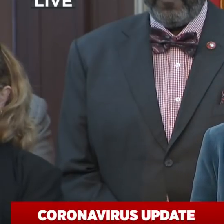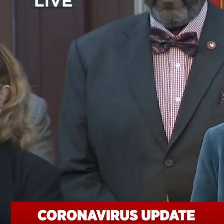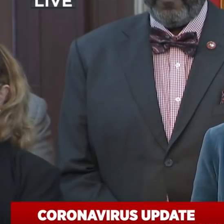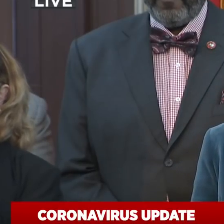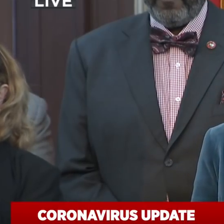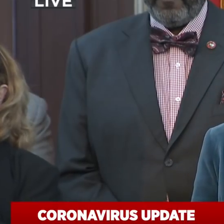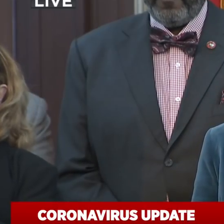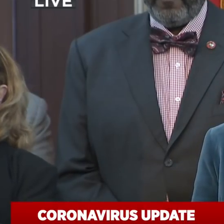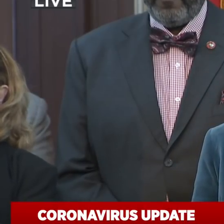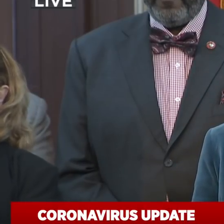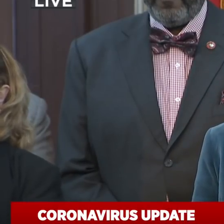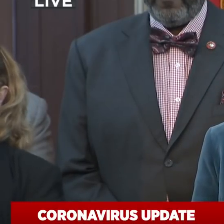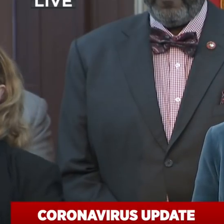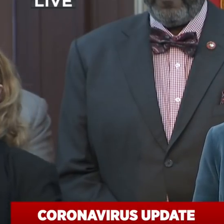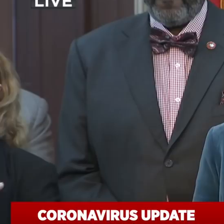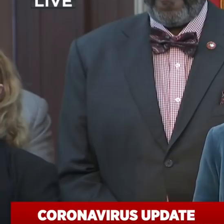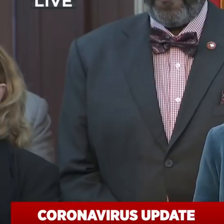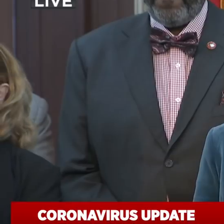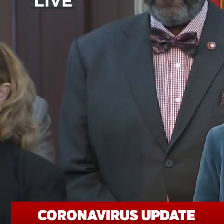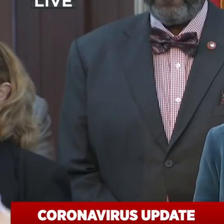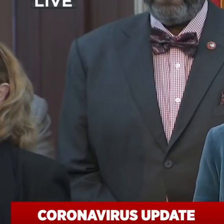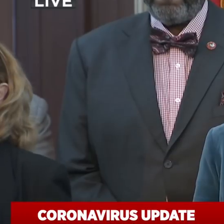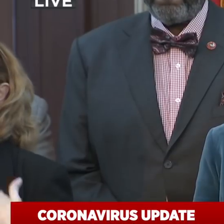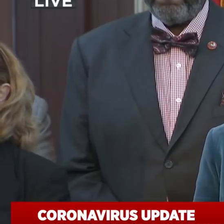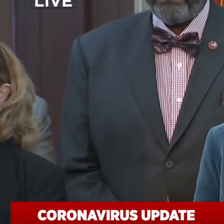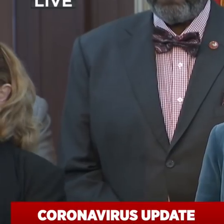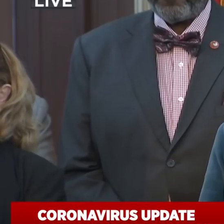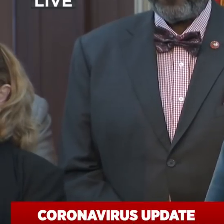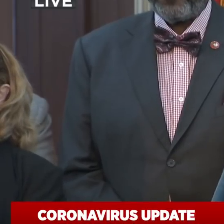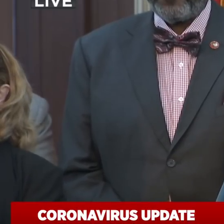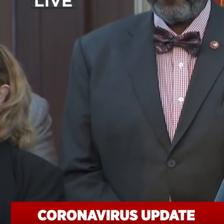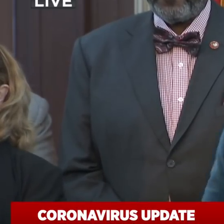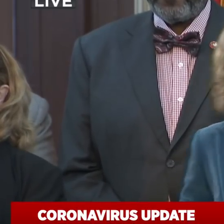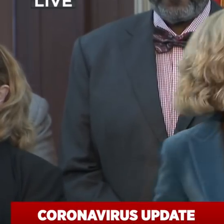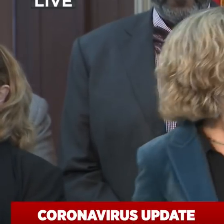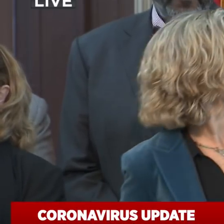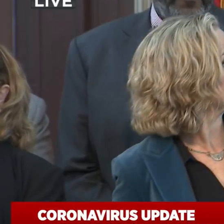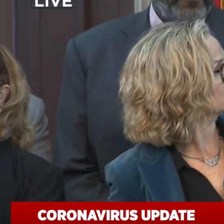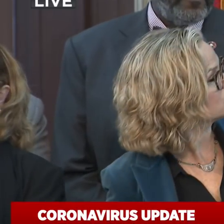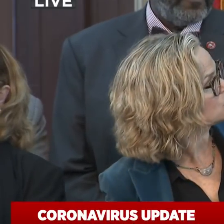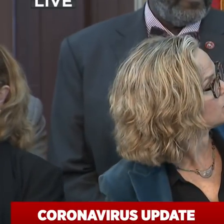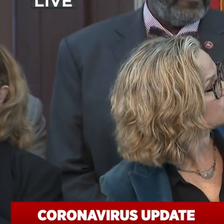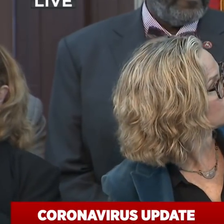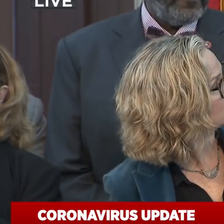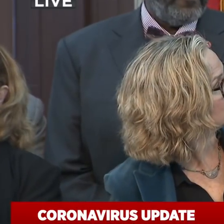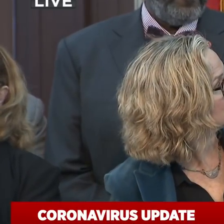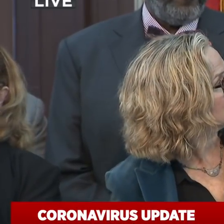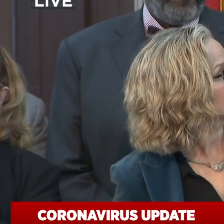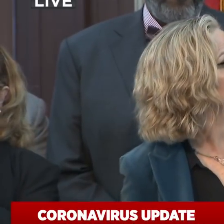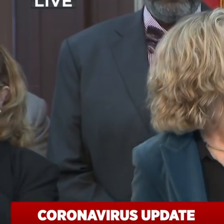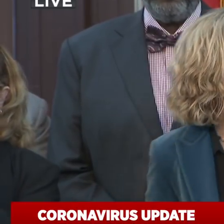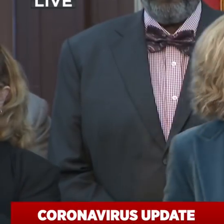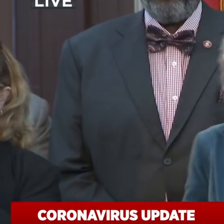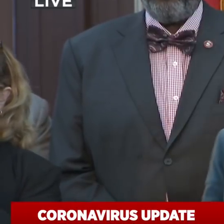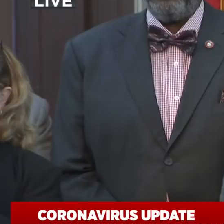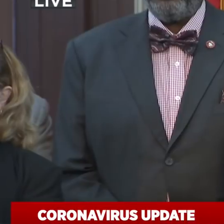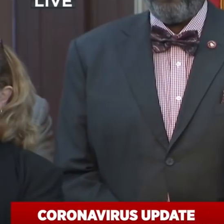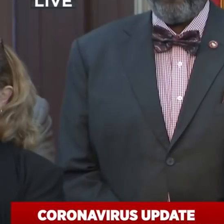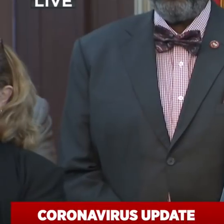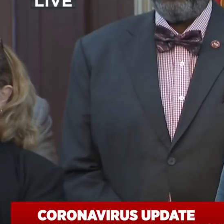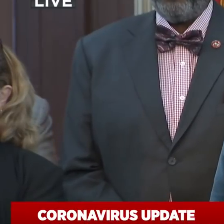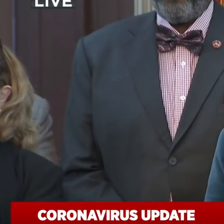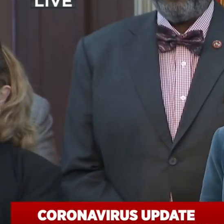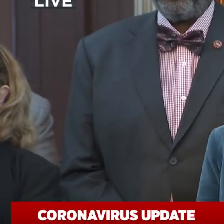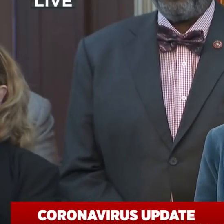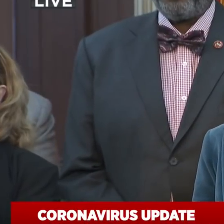have Rabbi Dalia Bernstein from Congregation Beth Or. Where is Congregation Beth Or? Belmore. In Belmore. All